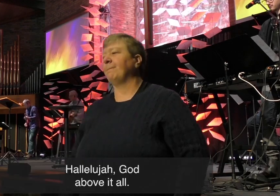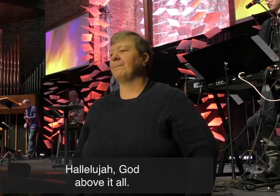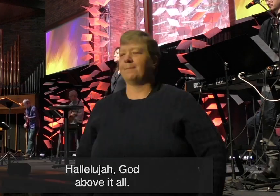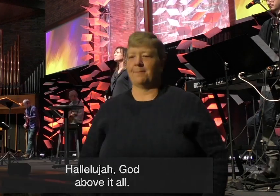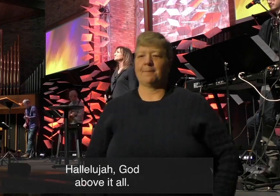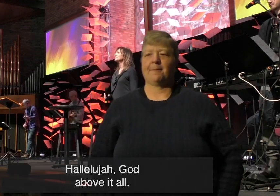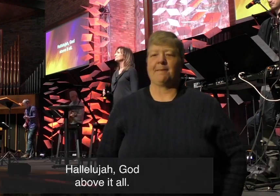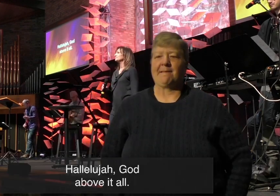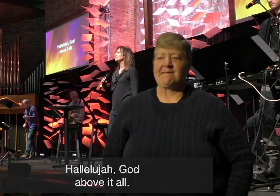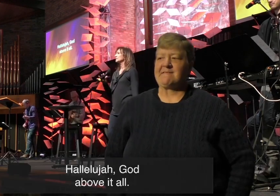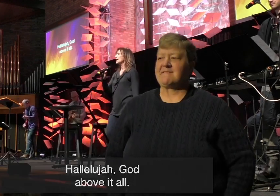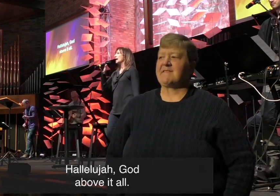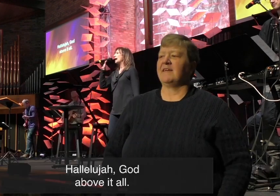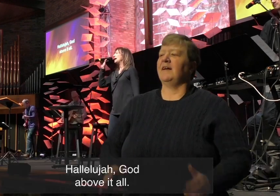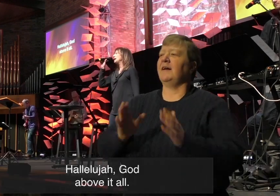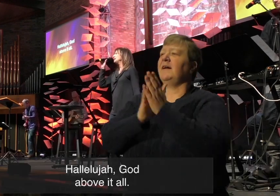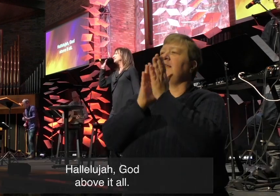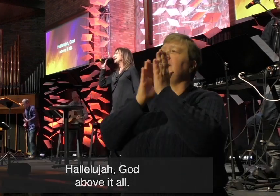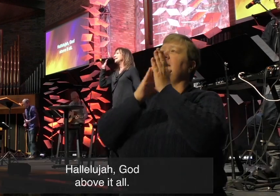things.